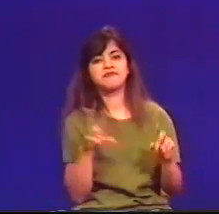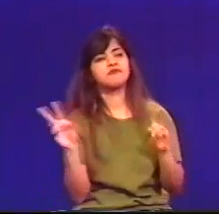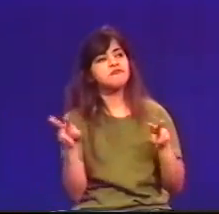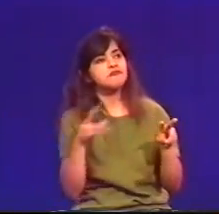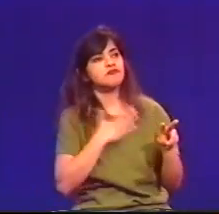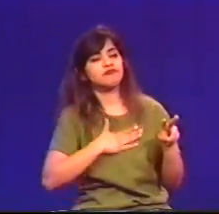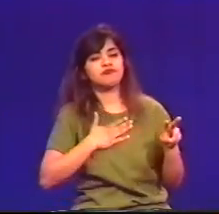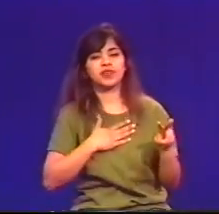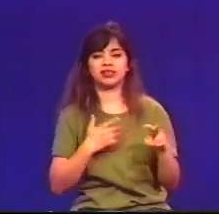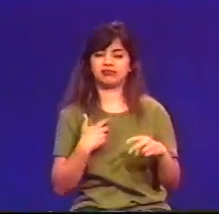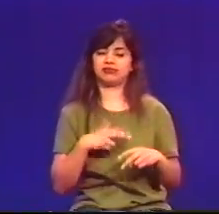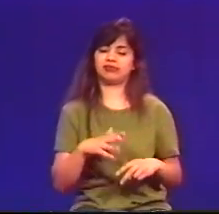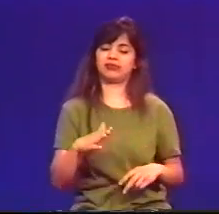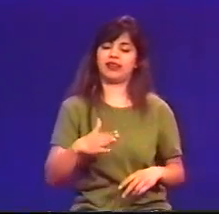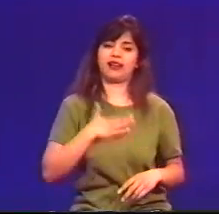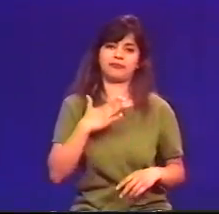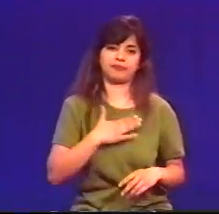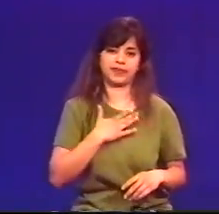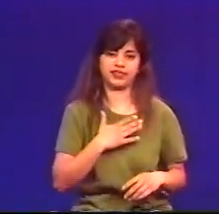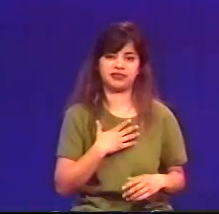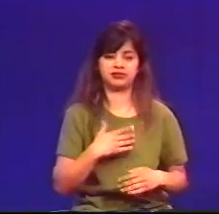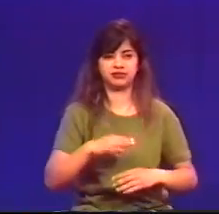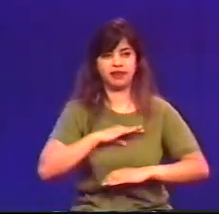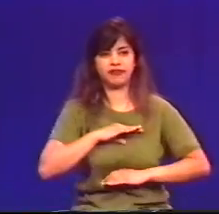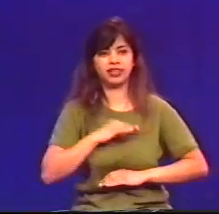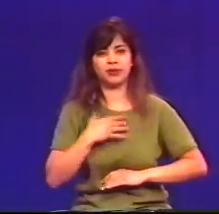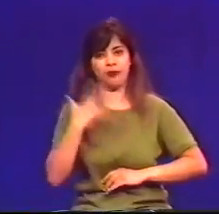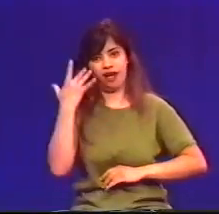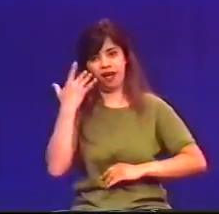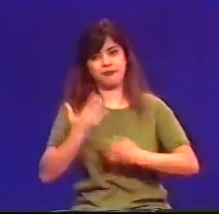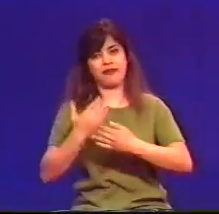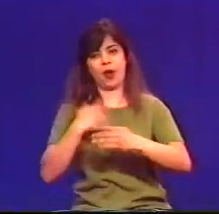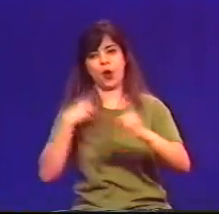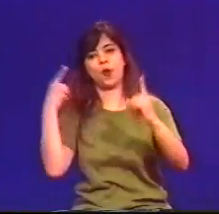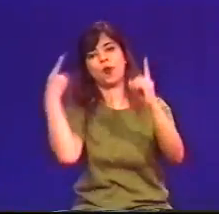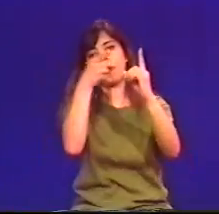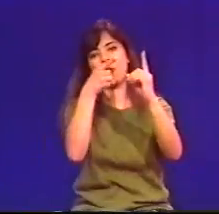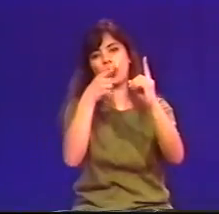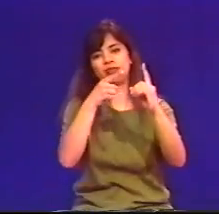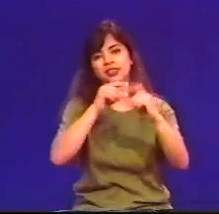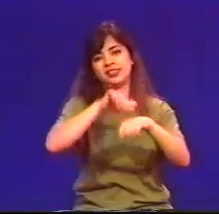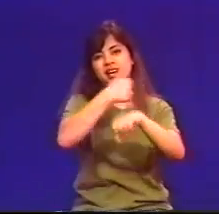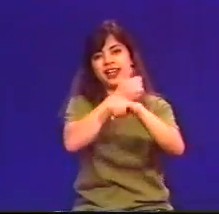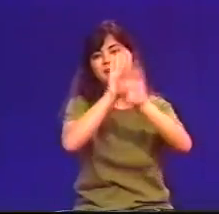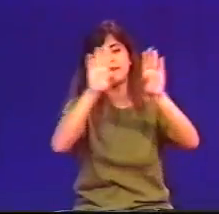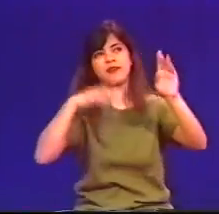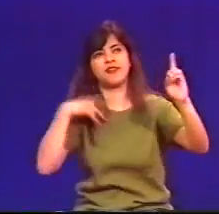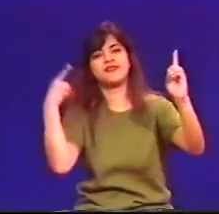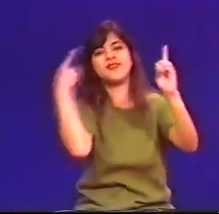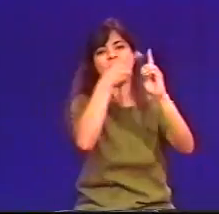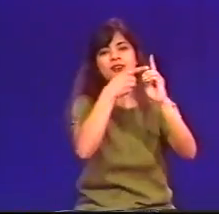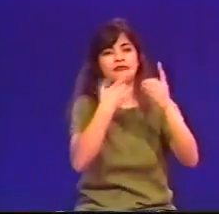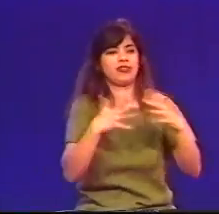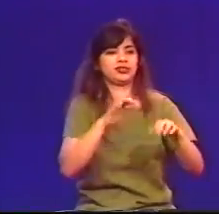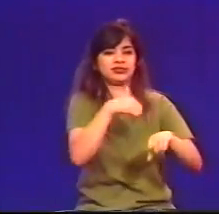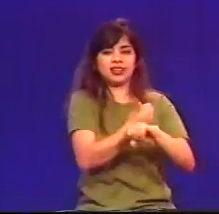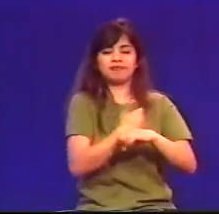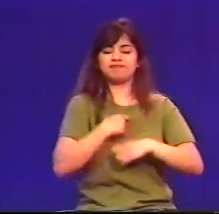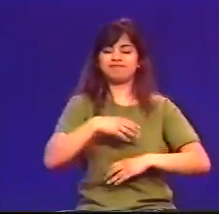that was really exciting for me to be able to show my artwork. That was really an exhilarating experience. It had been a goal of mine for a long